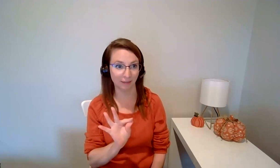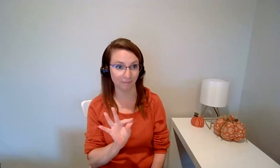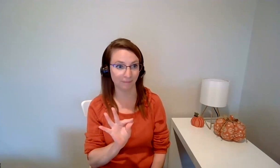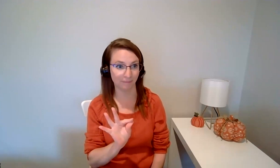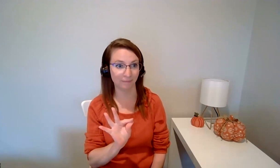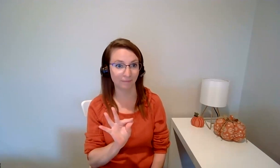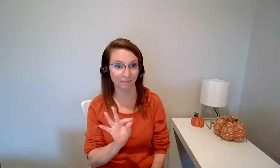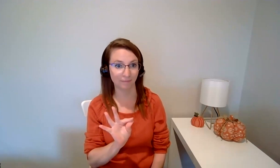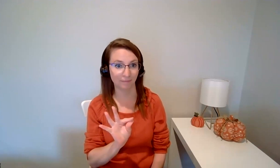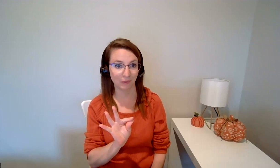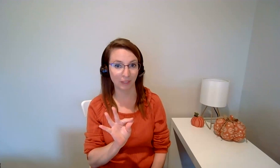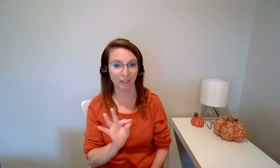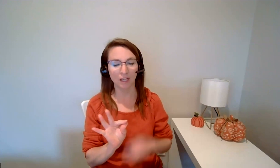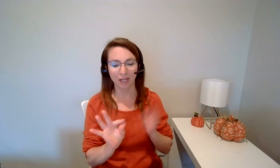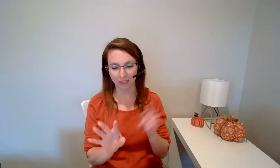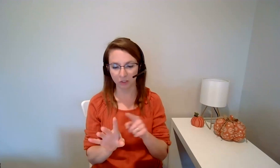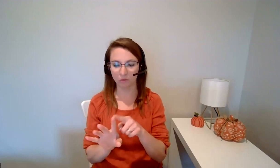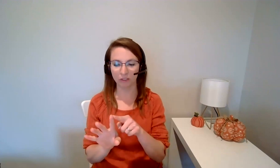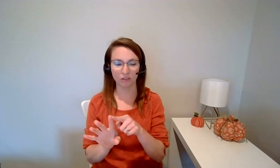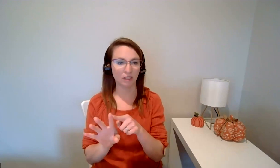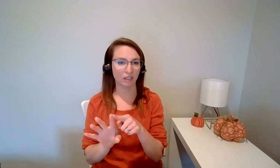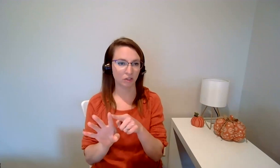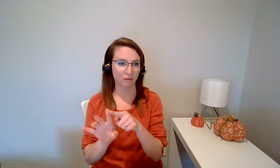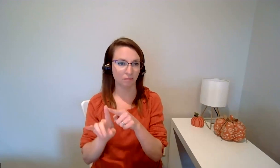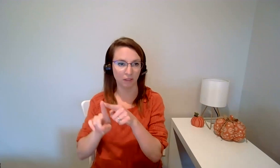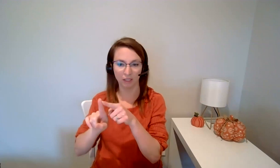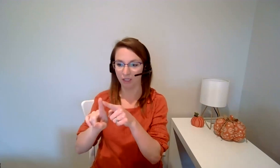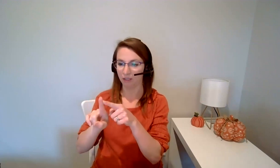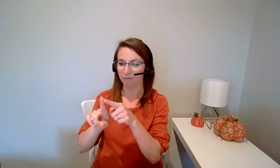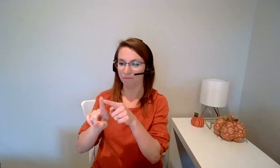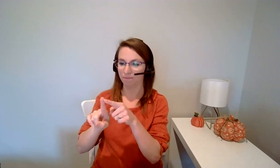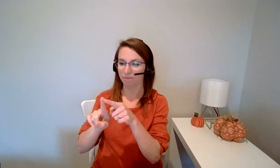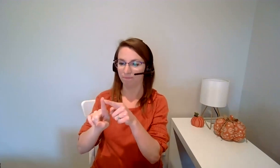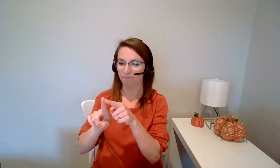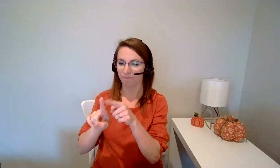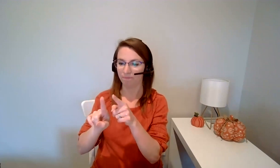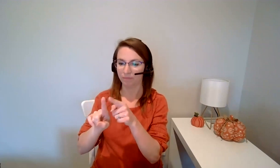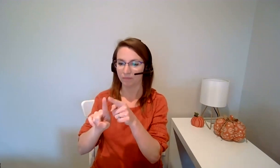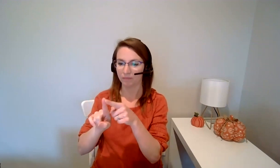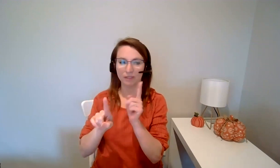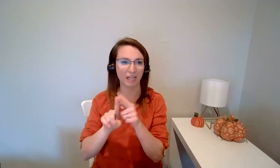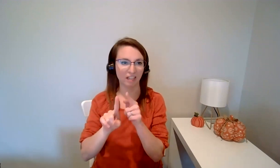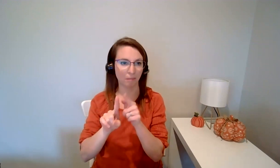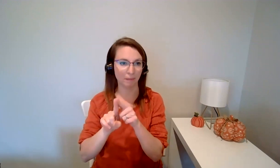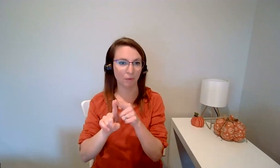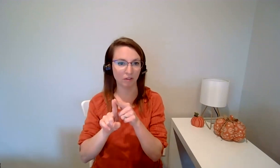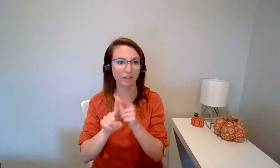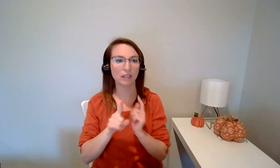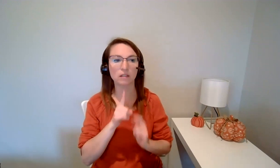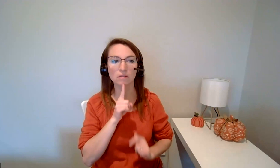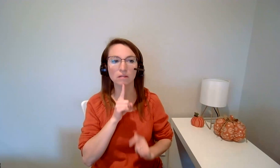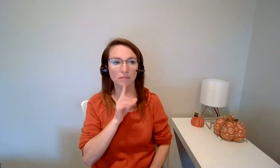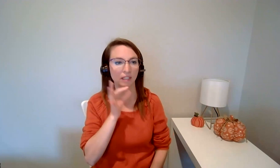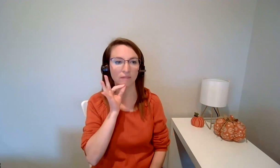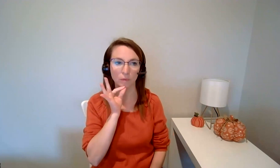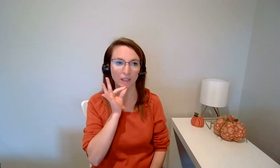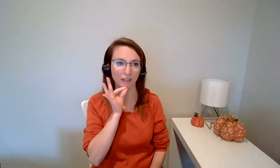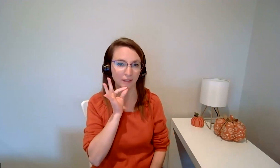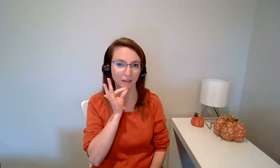9. Okay, I generally just touch the side of my pointer finger, even when I get to